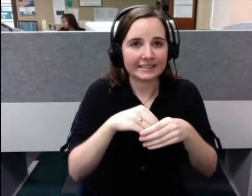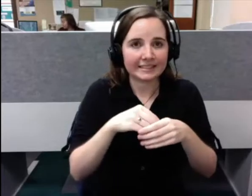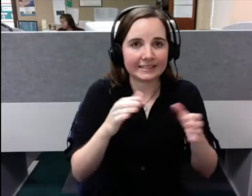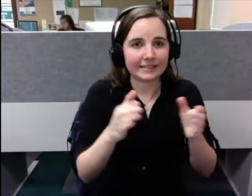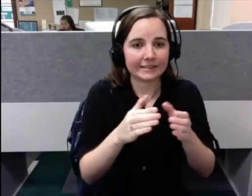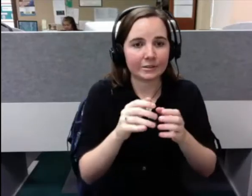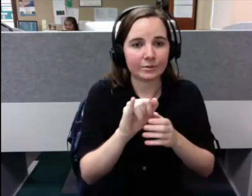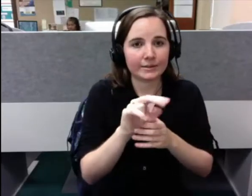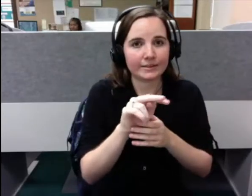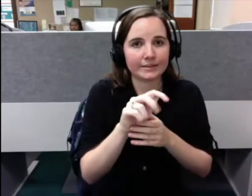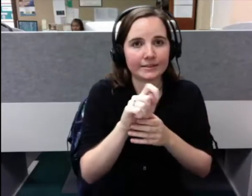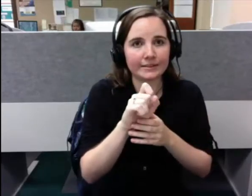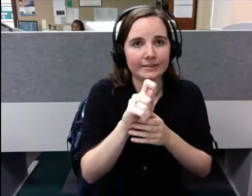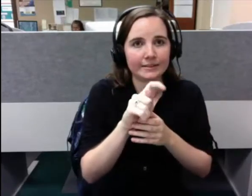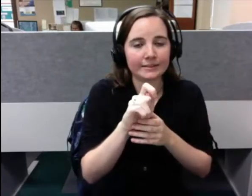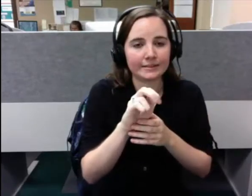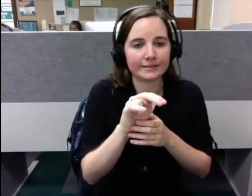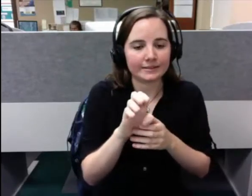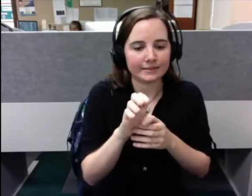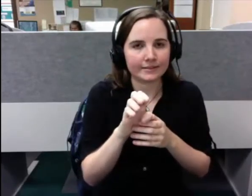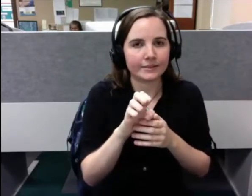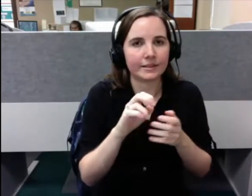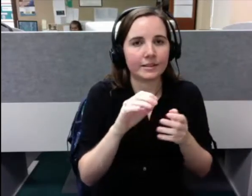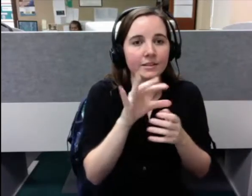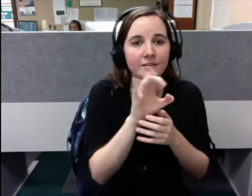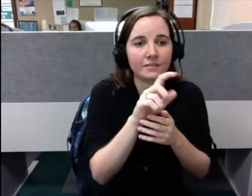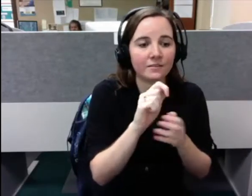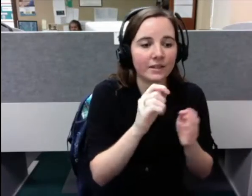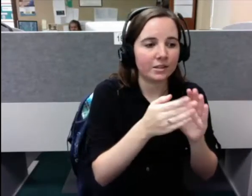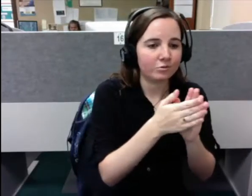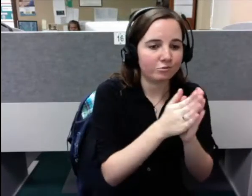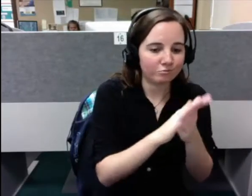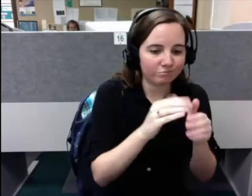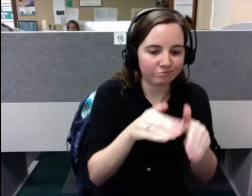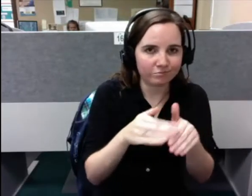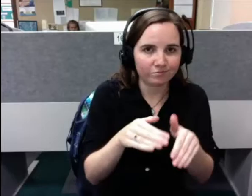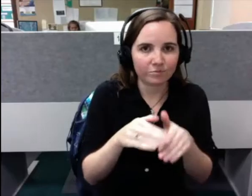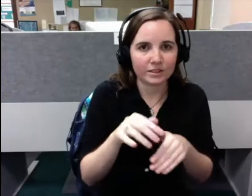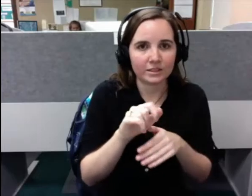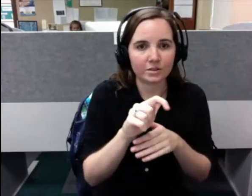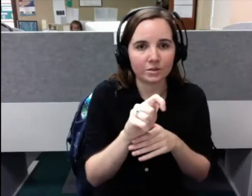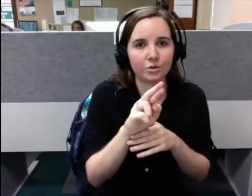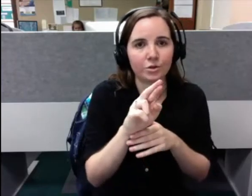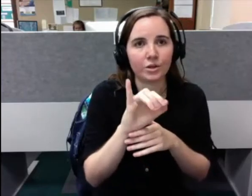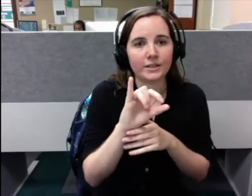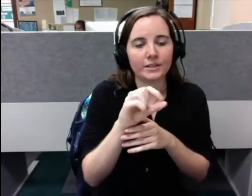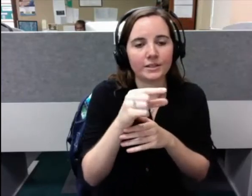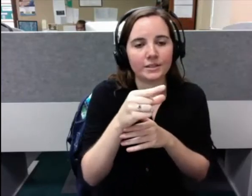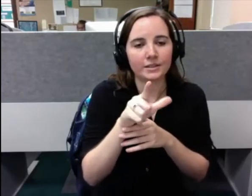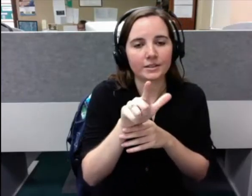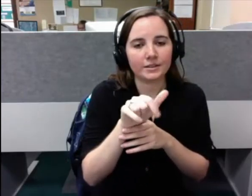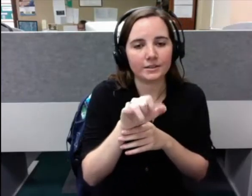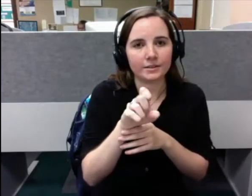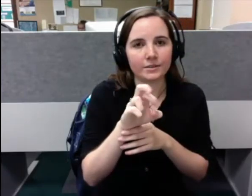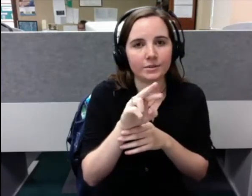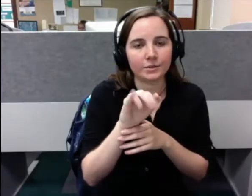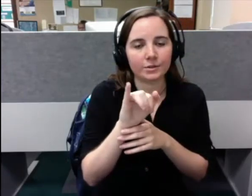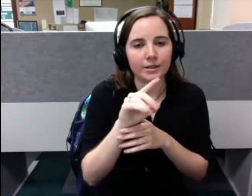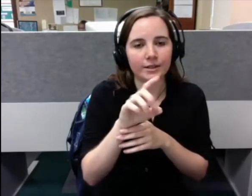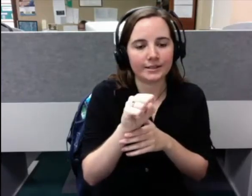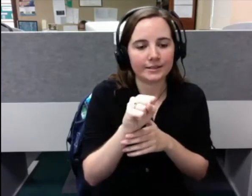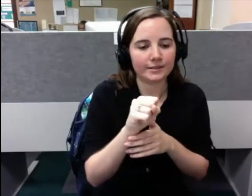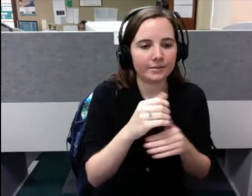fats will be broken down into smaller structures known as triglycerides. Peptides from the stomach will be broken down into smaller